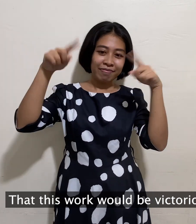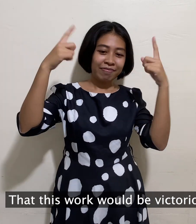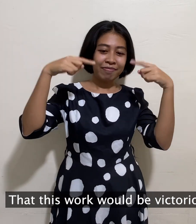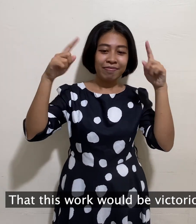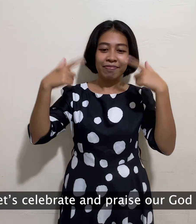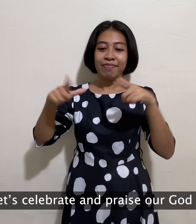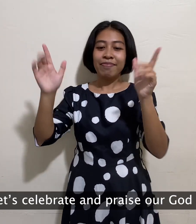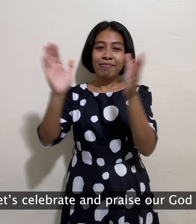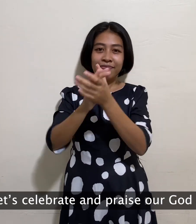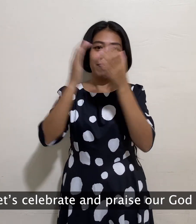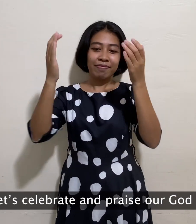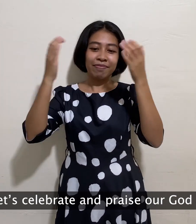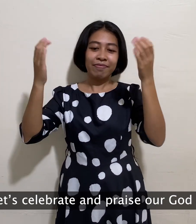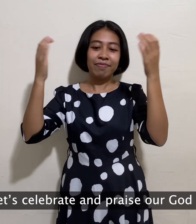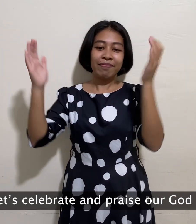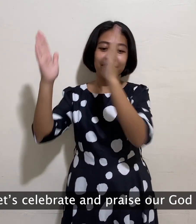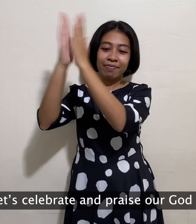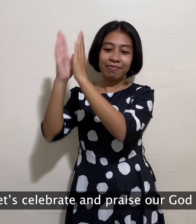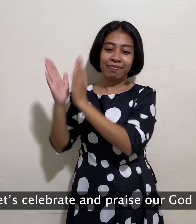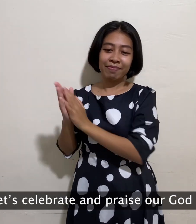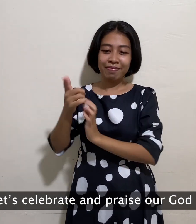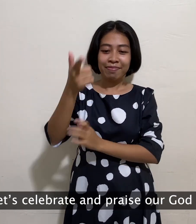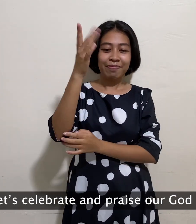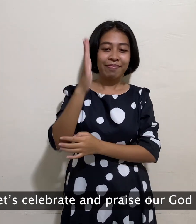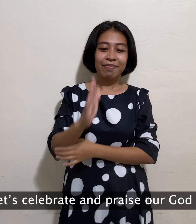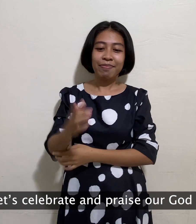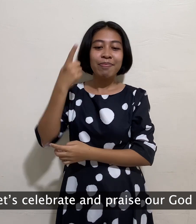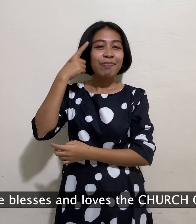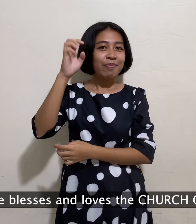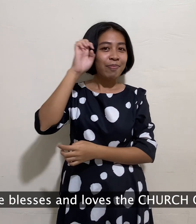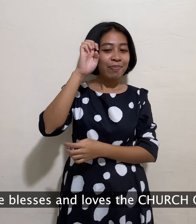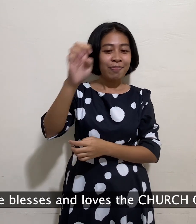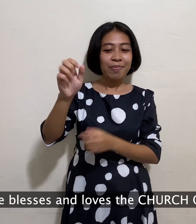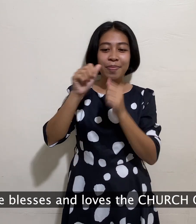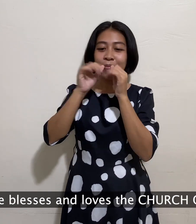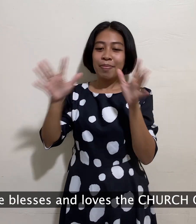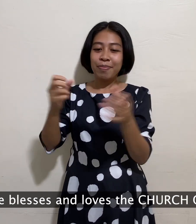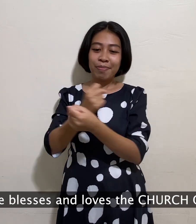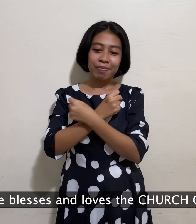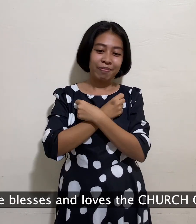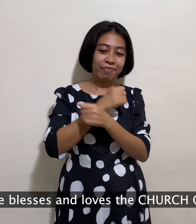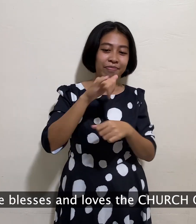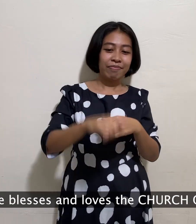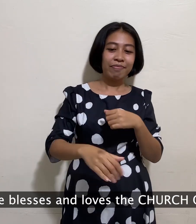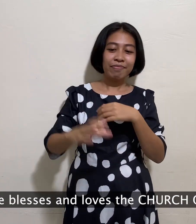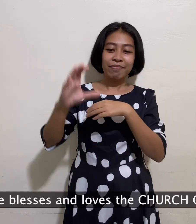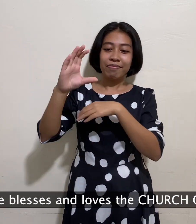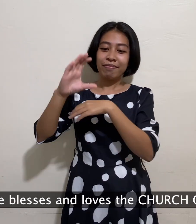victorious. Let's celebrate and praise our God above, for He blesses and loves the church